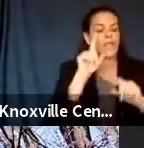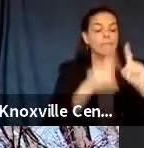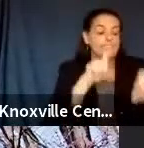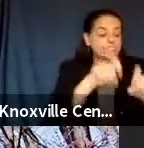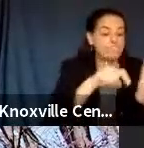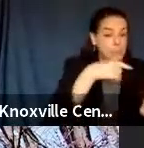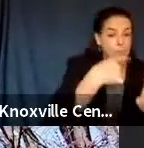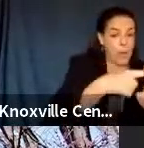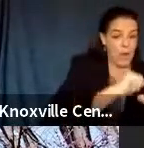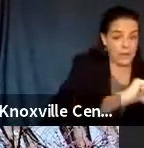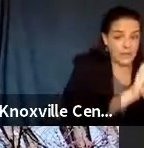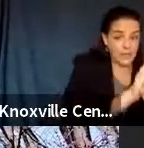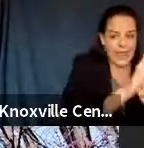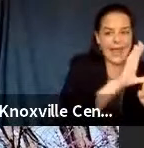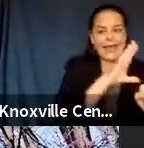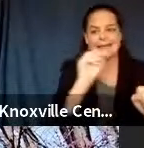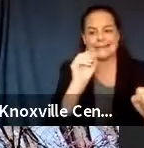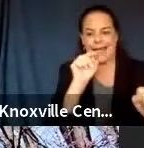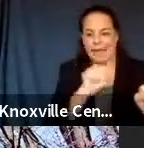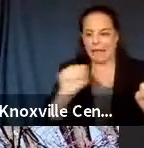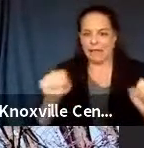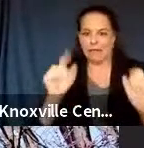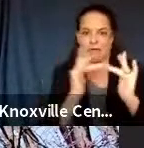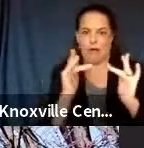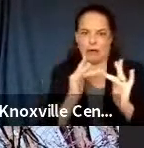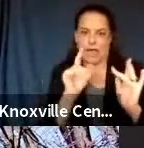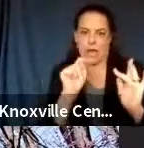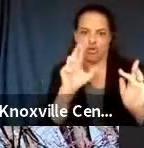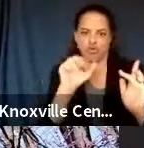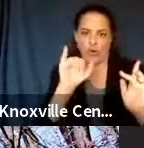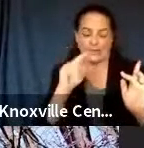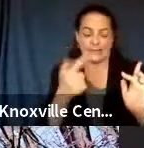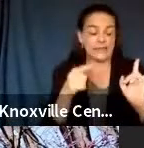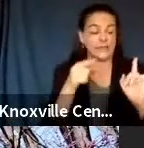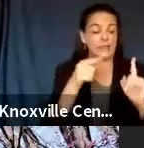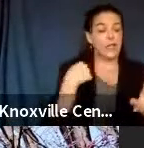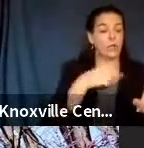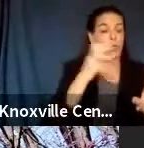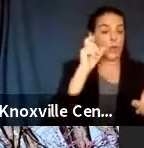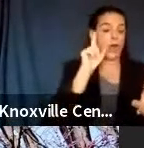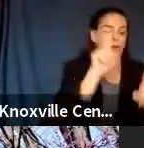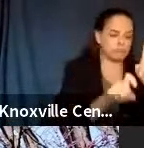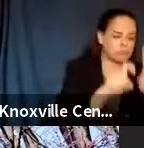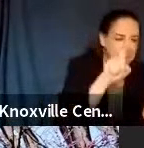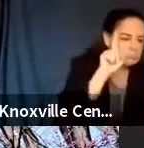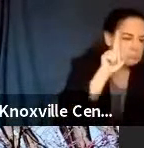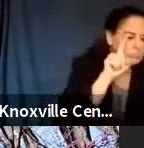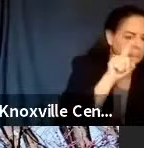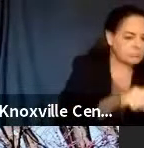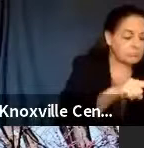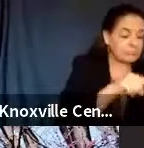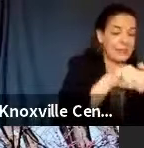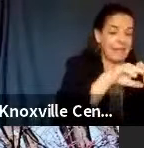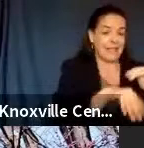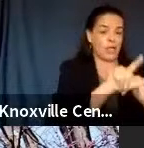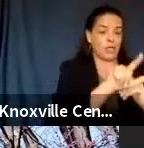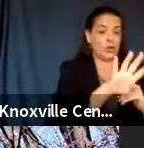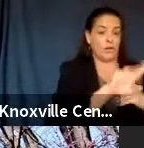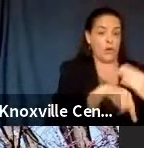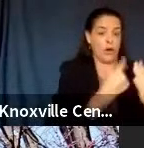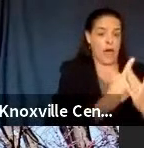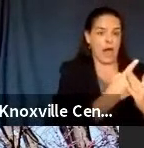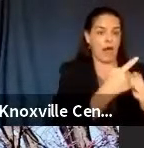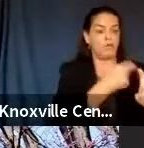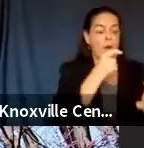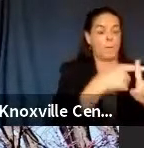For this benchmark, we aim to initiate investigations for new cases within 24 hours and close contacts within 48 hours.